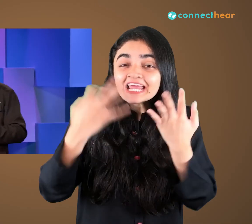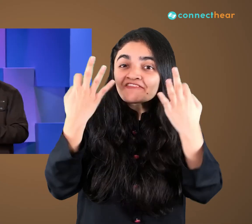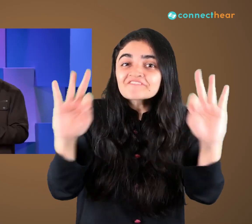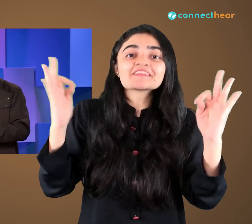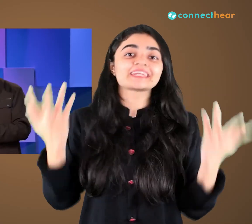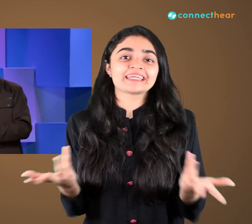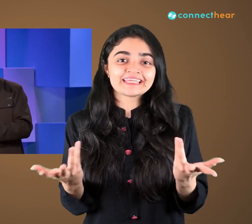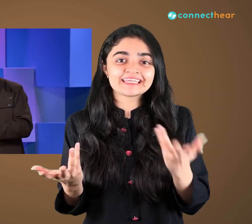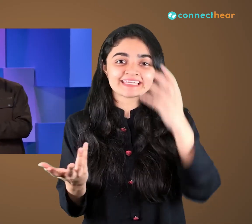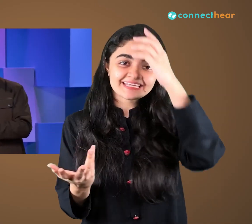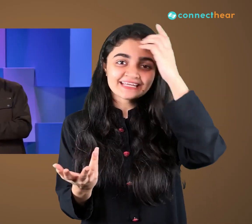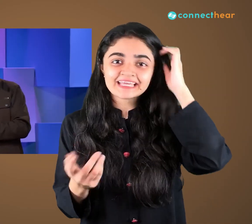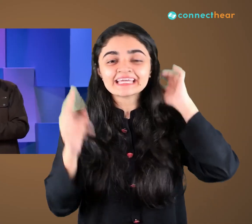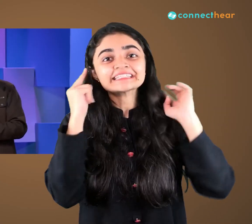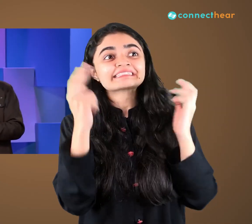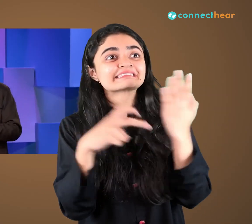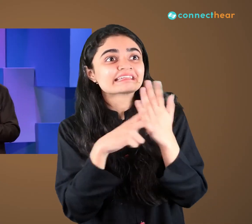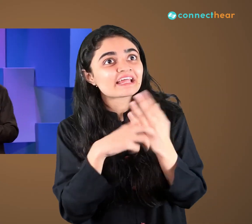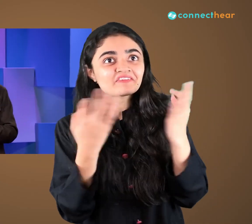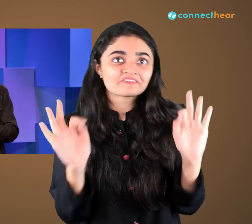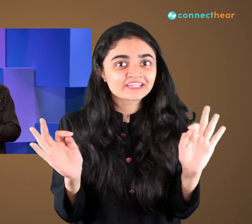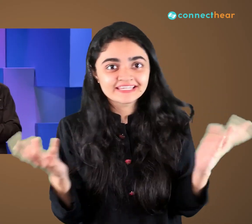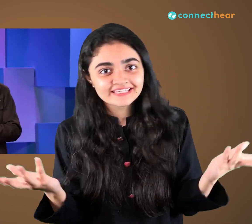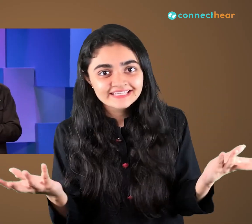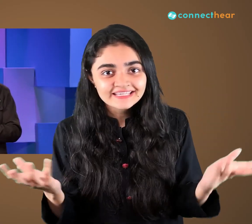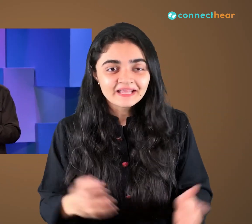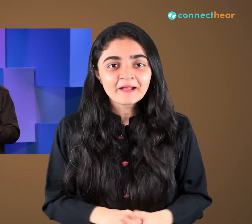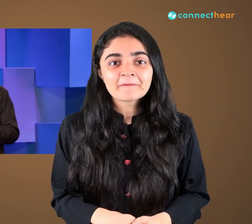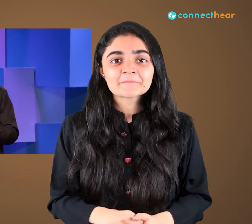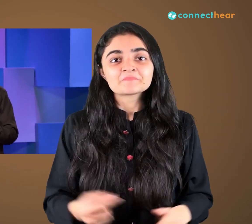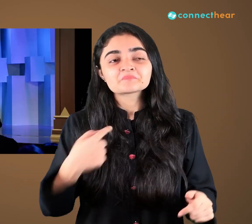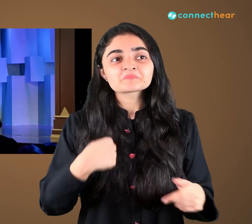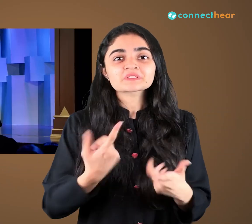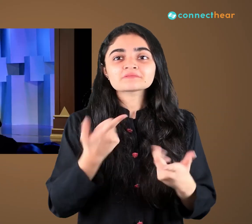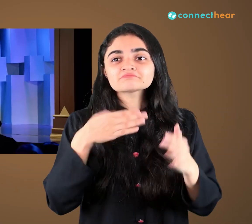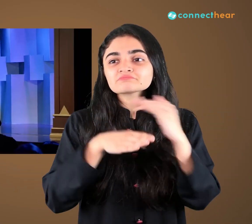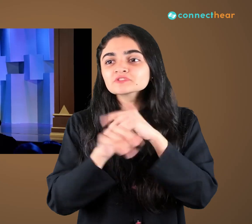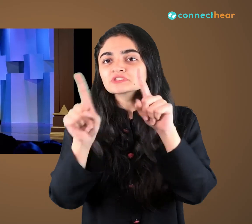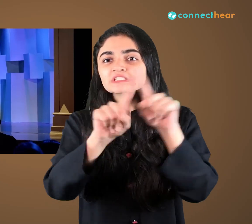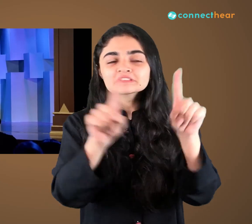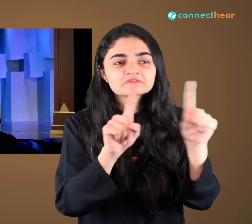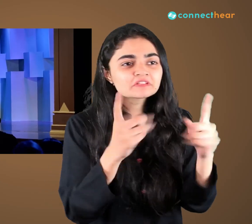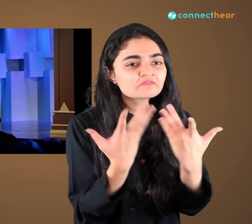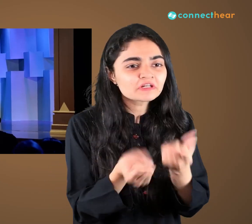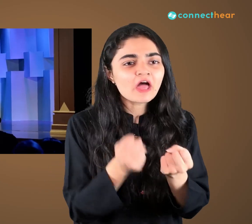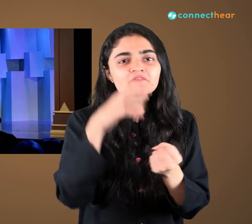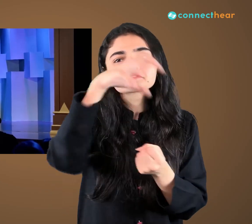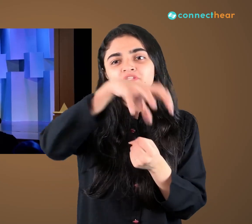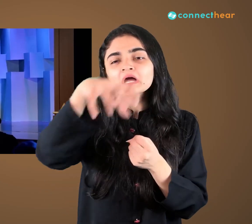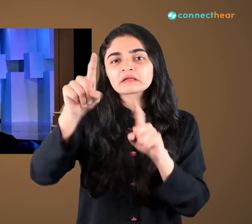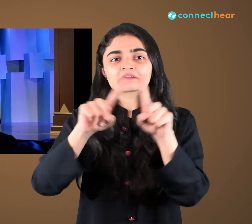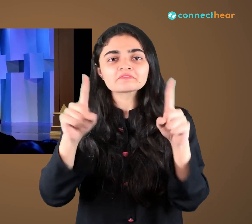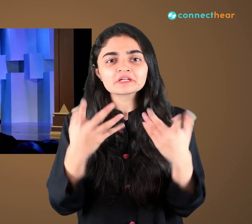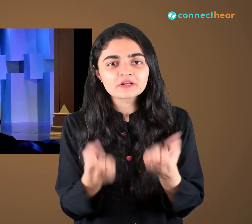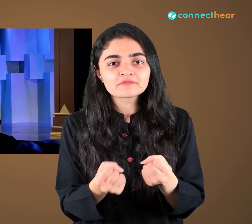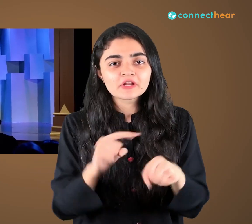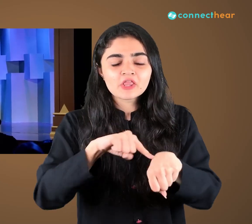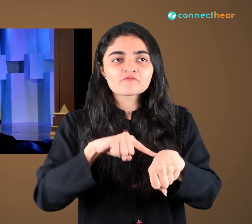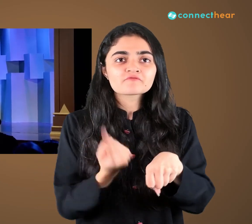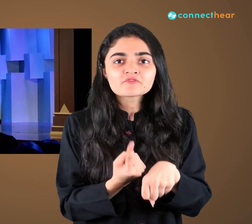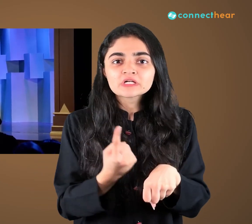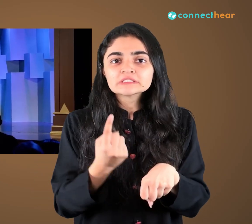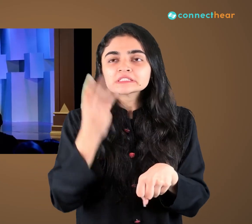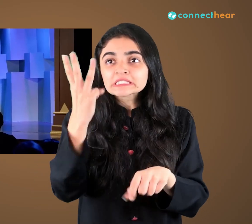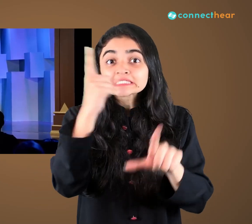I am ticket free, baby. Ticket free. Hey, listen, faking being deaf has come in handy in other places,